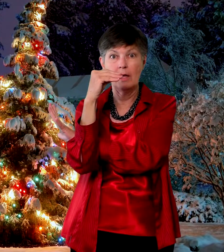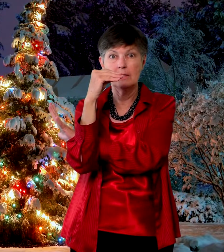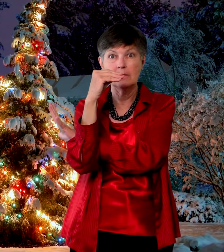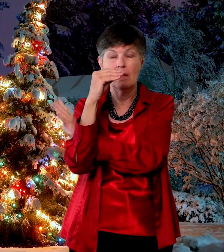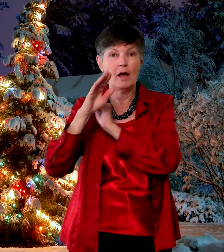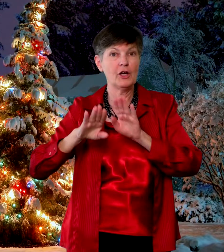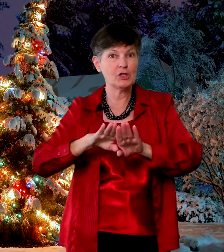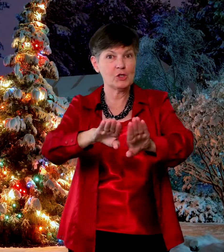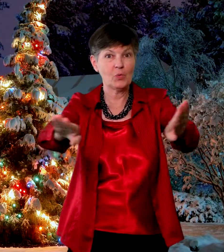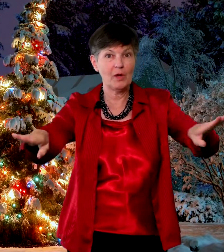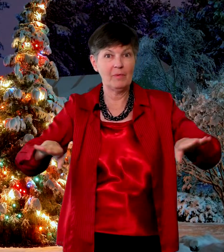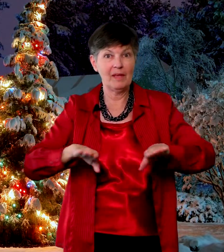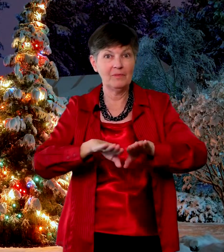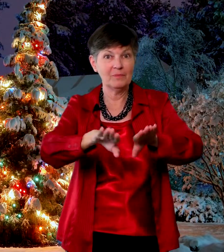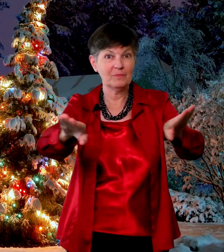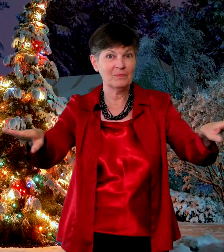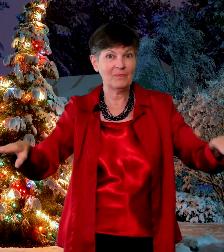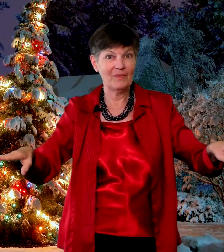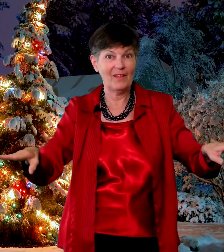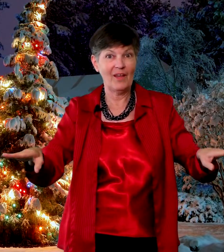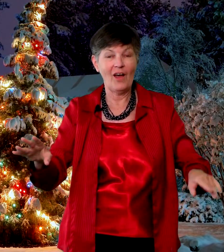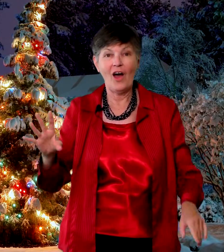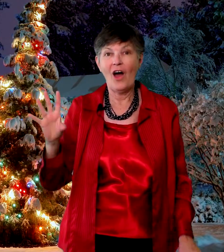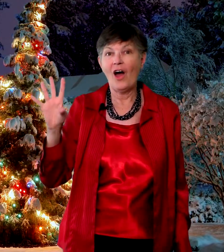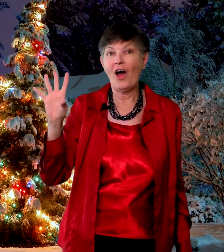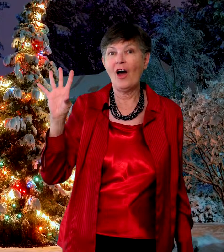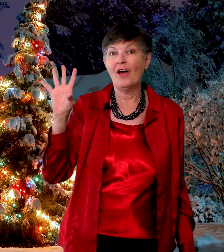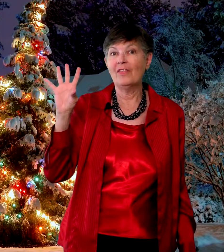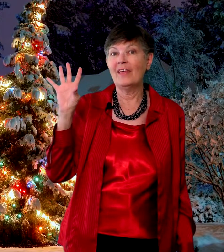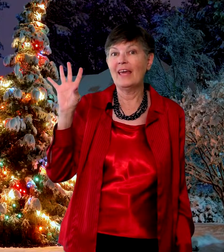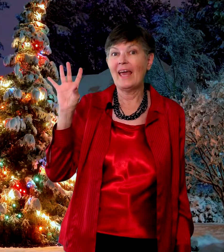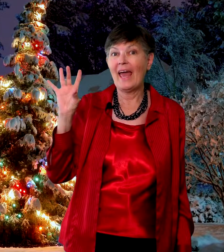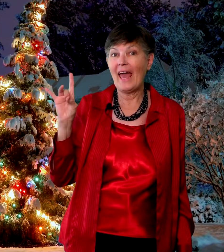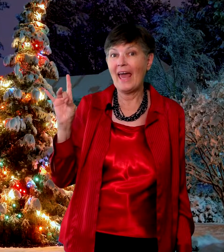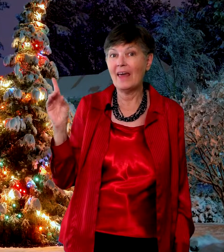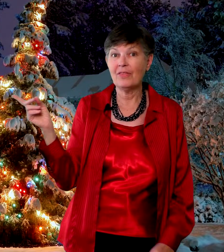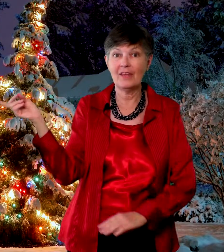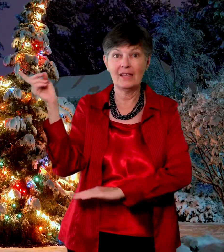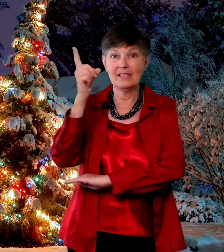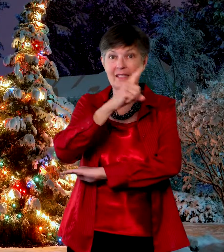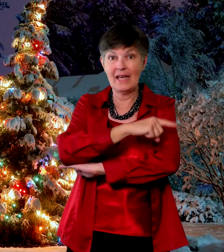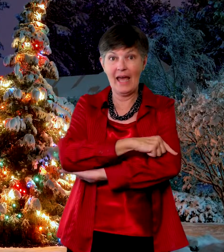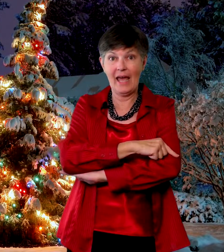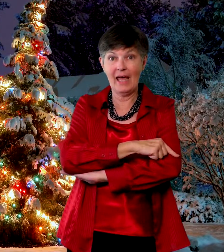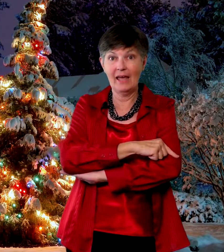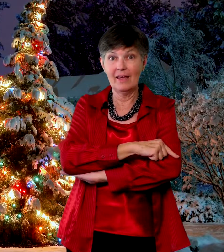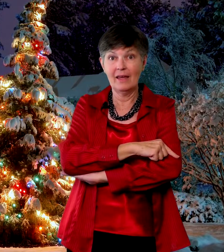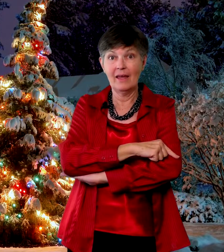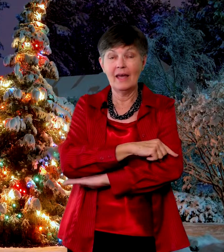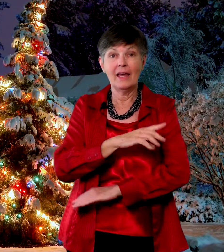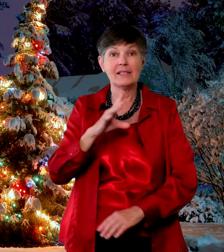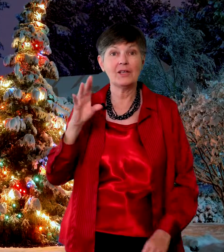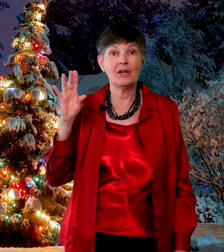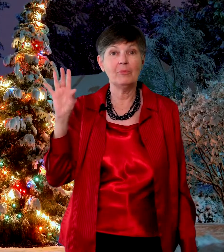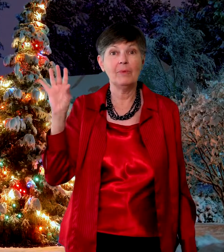swans a-swimming. On the 8th day, it's going to